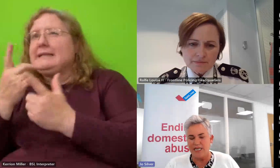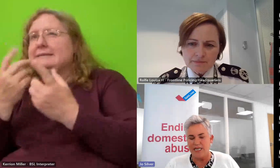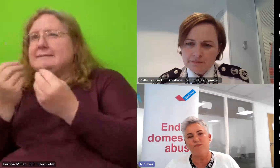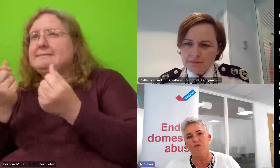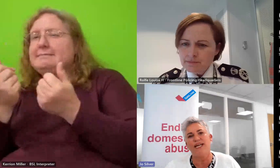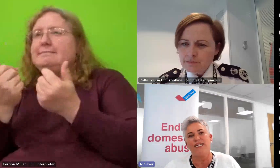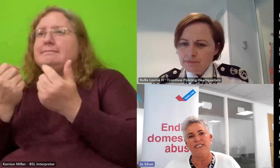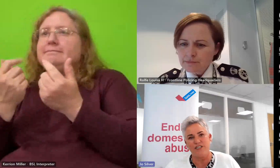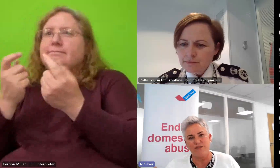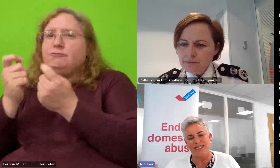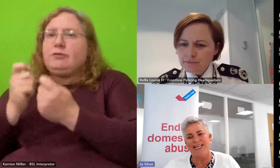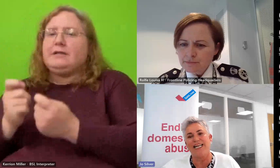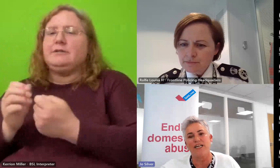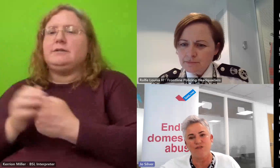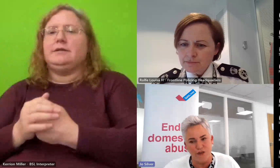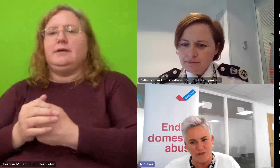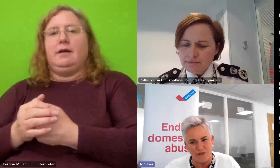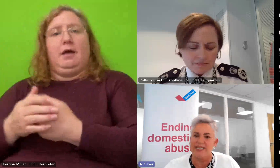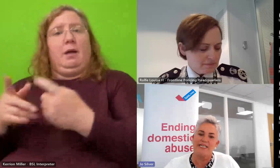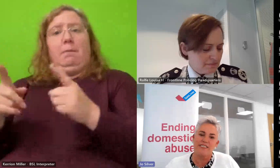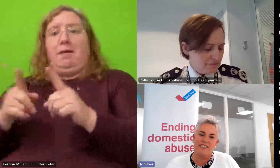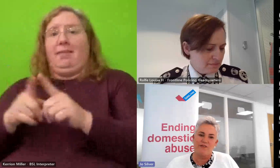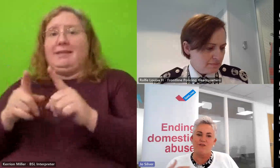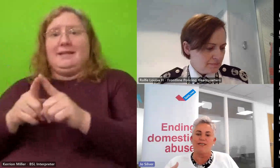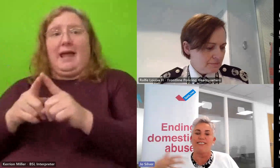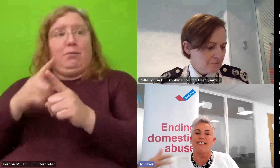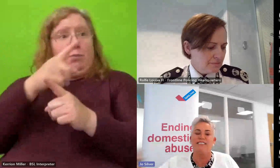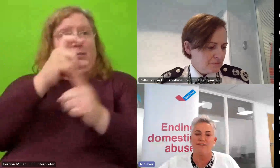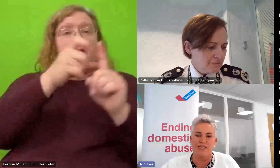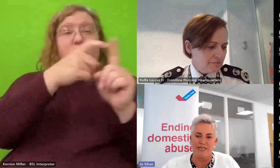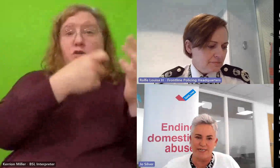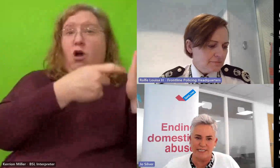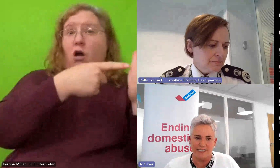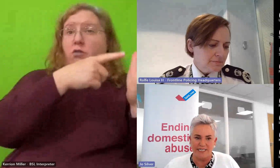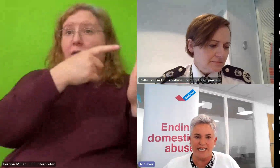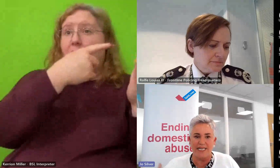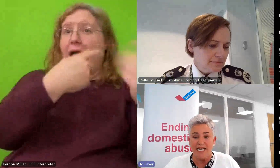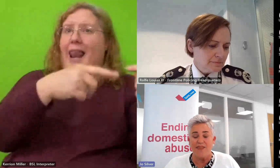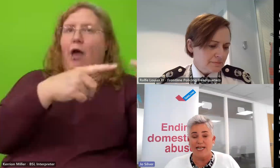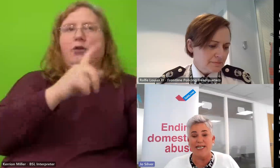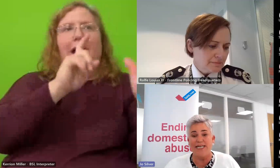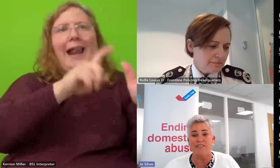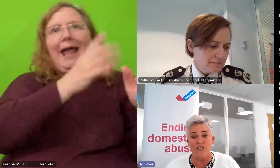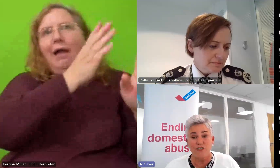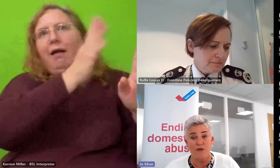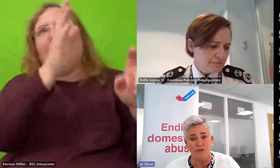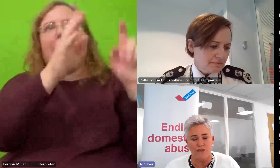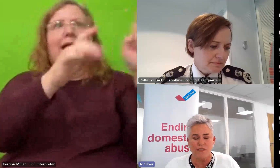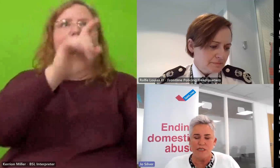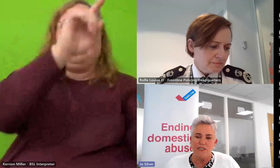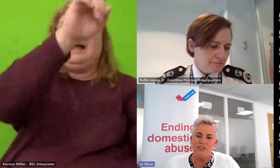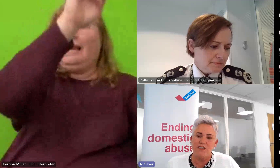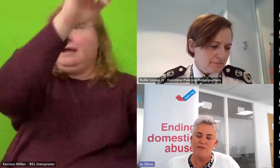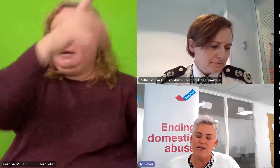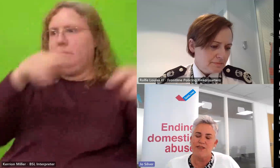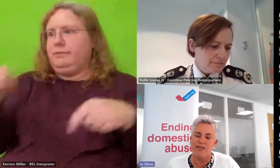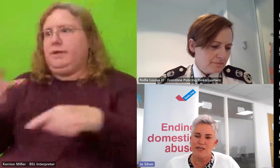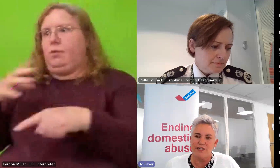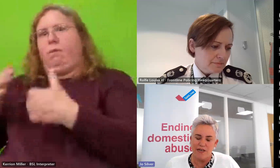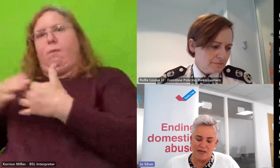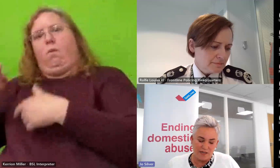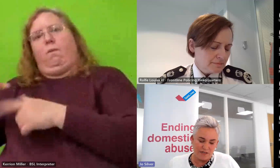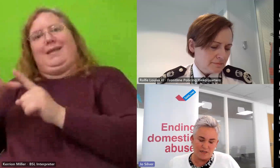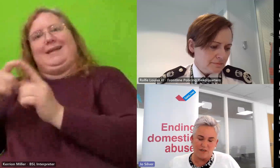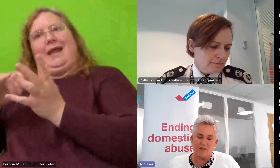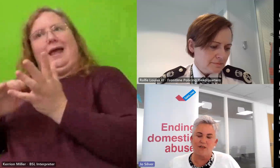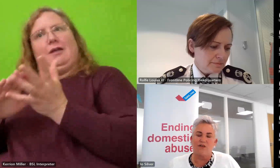does, there should be ways that you can click through things. So if you identify a risk, that leads you on to